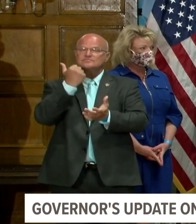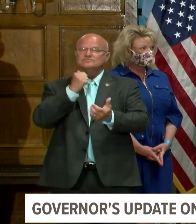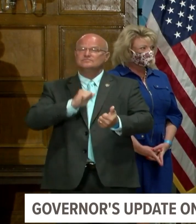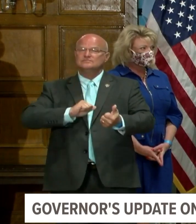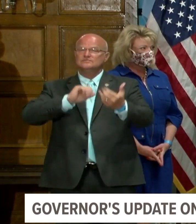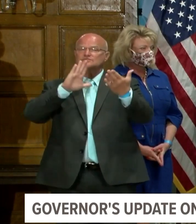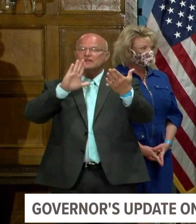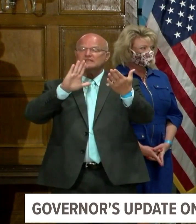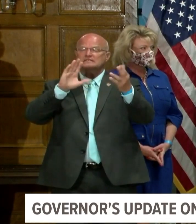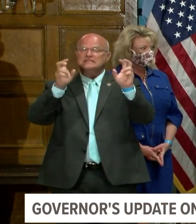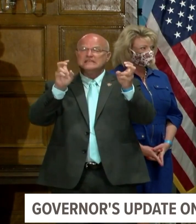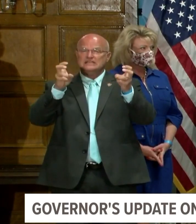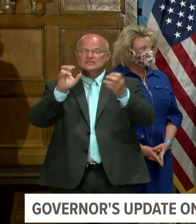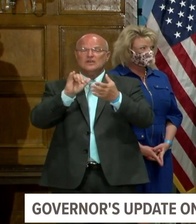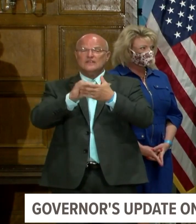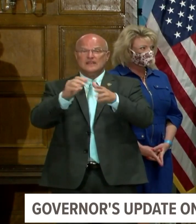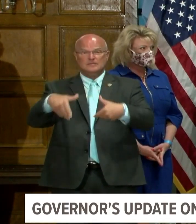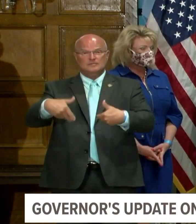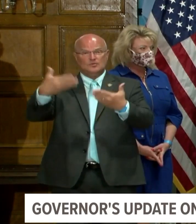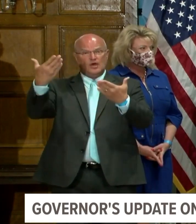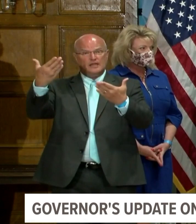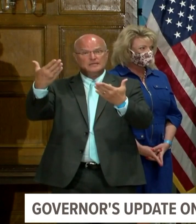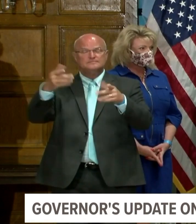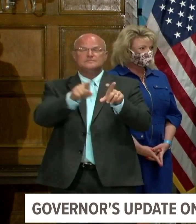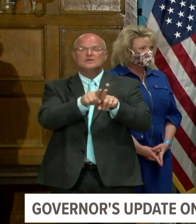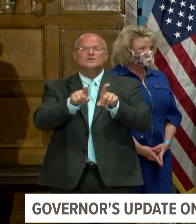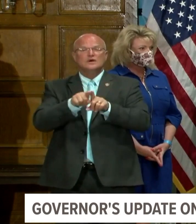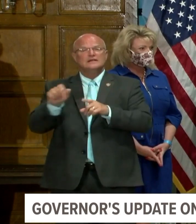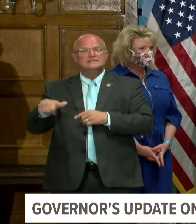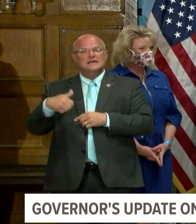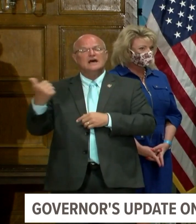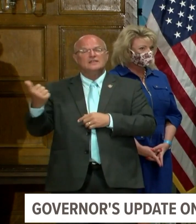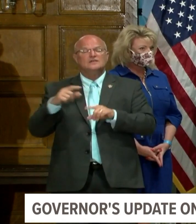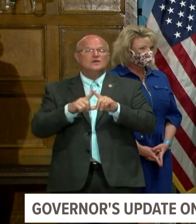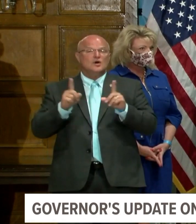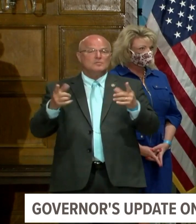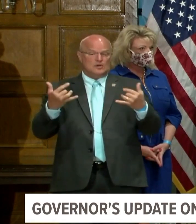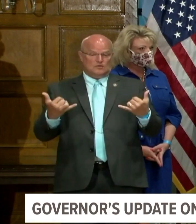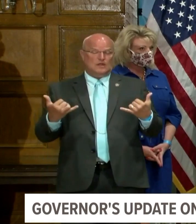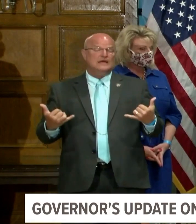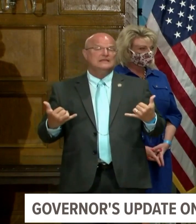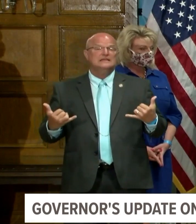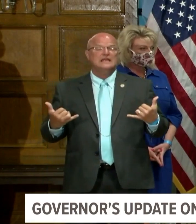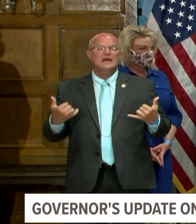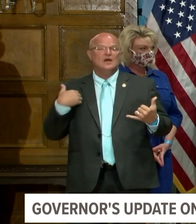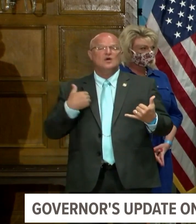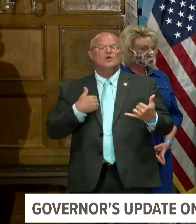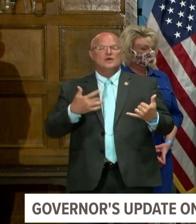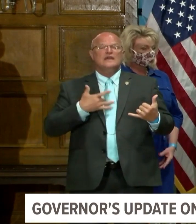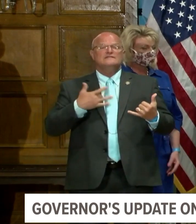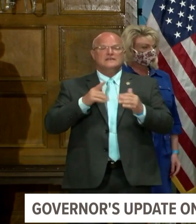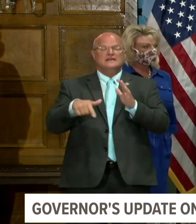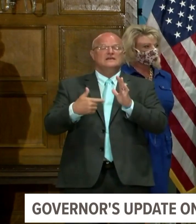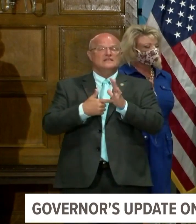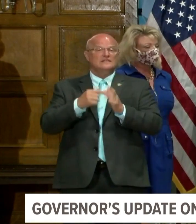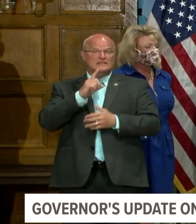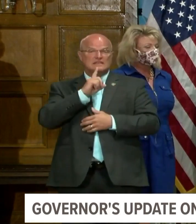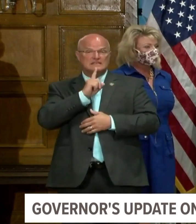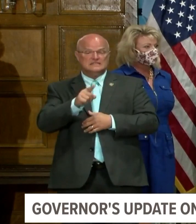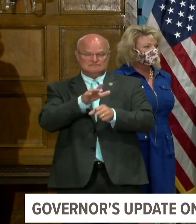any of these issues that have been raised, as well as others. But for the time being, we feel like this is